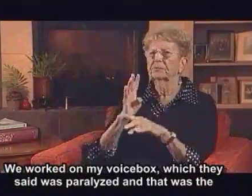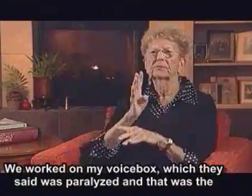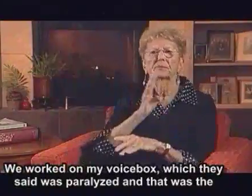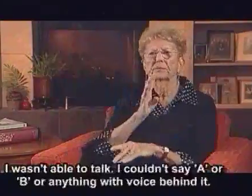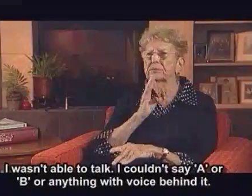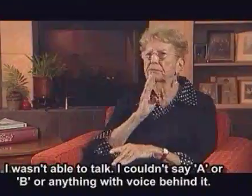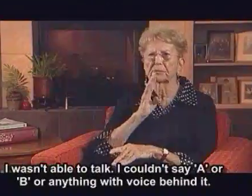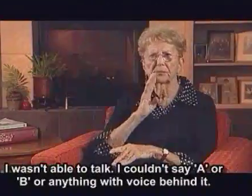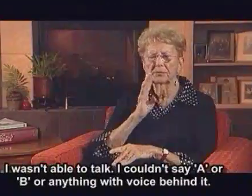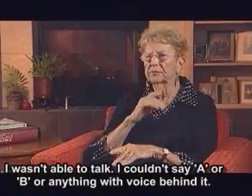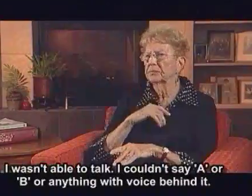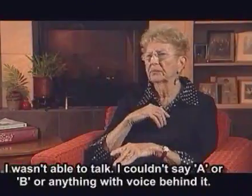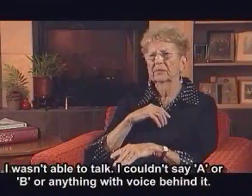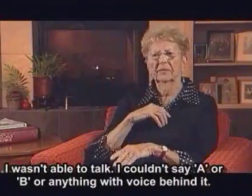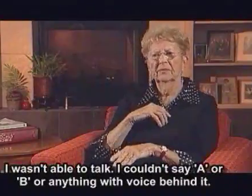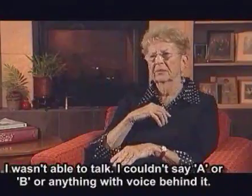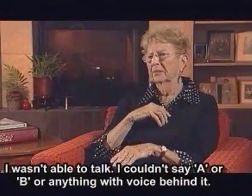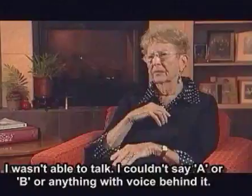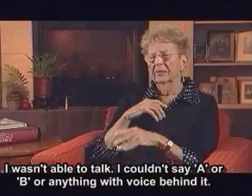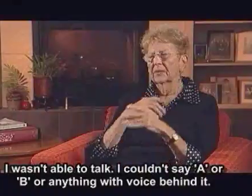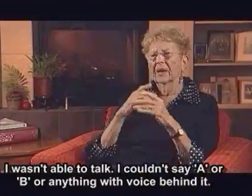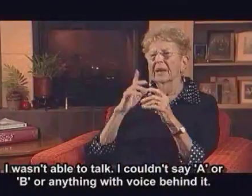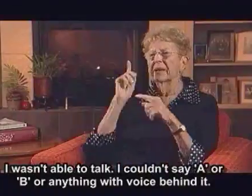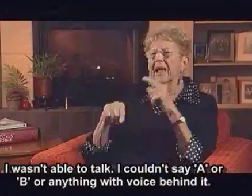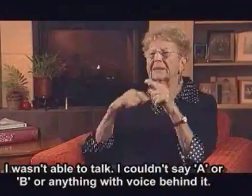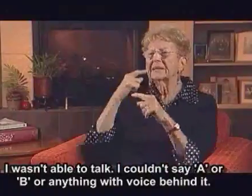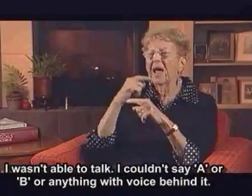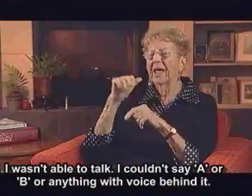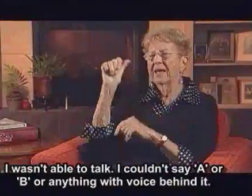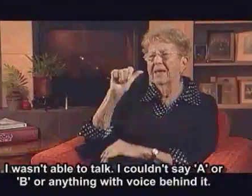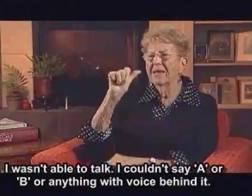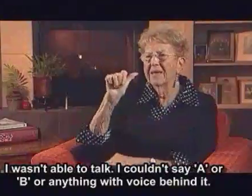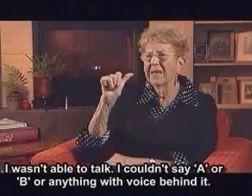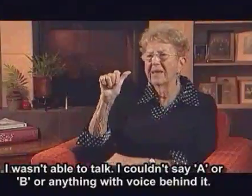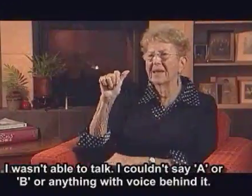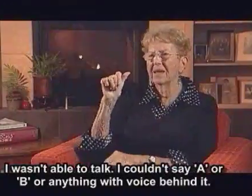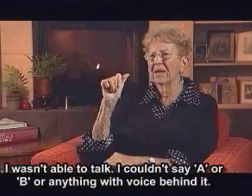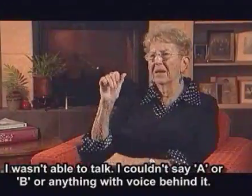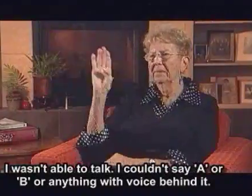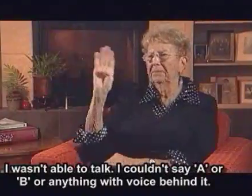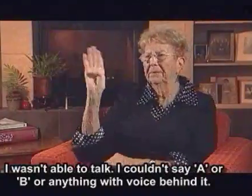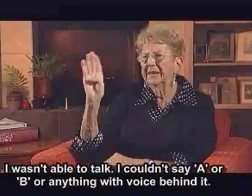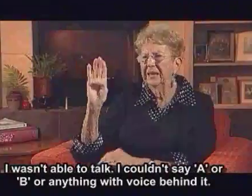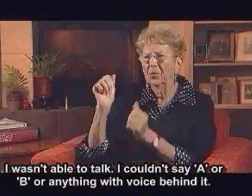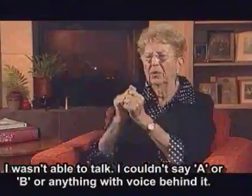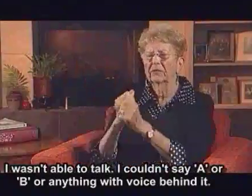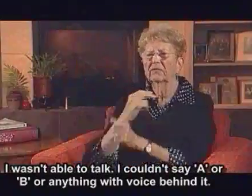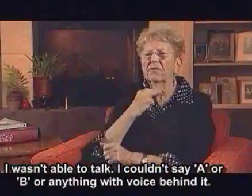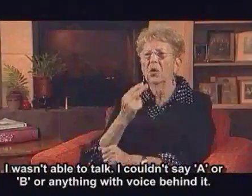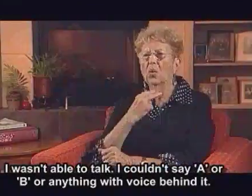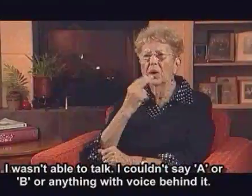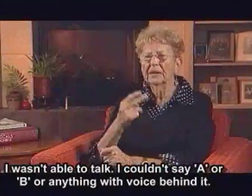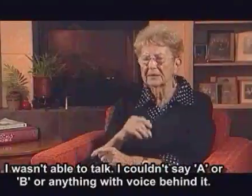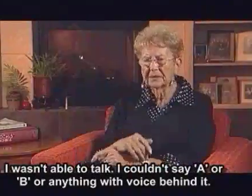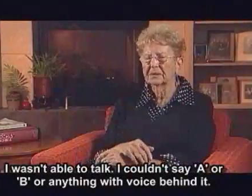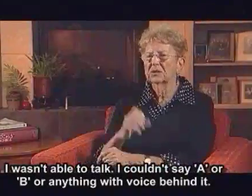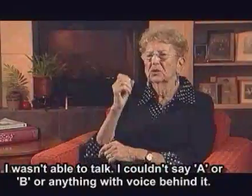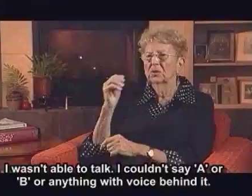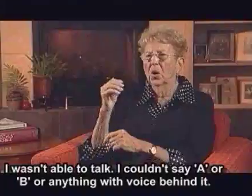paralyzed, and that was the reason I wasn't able to talk. I couldn't say A or B or anything with voice